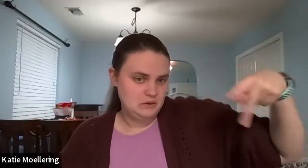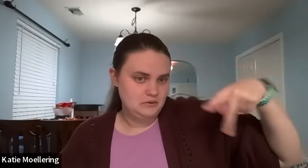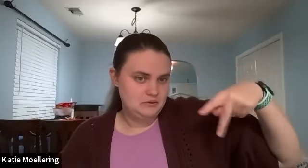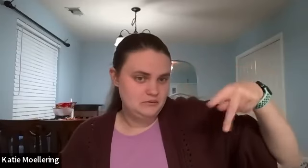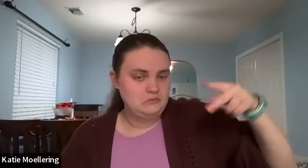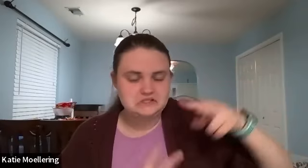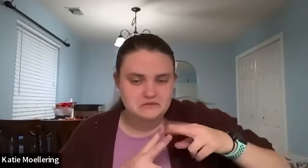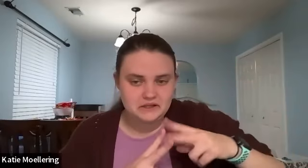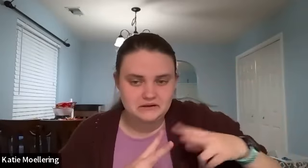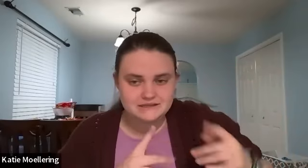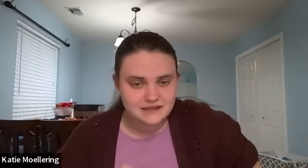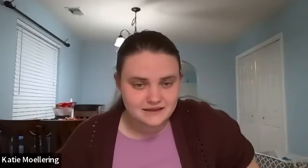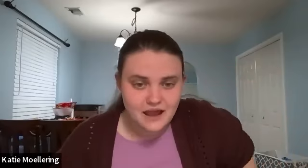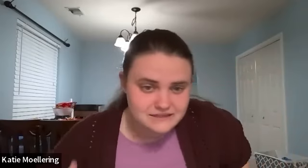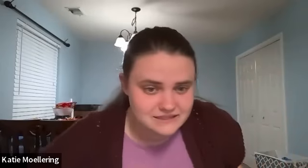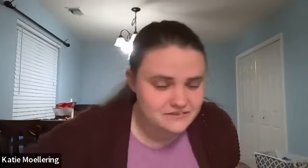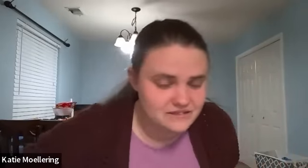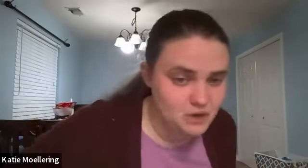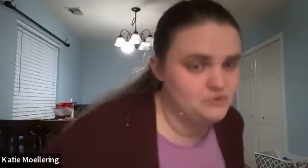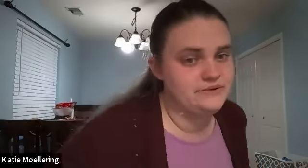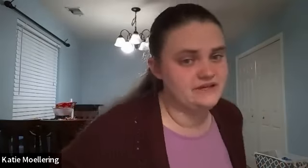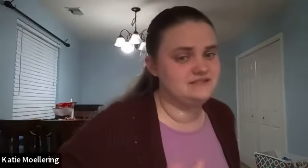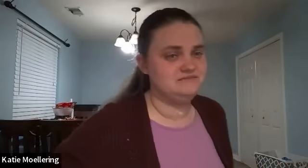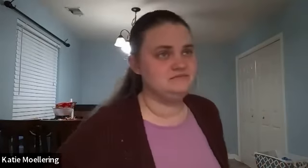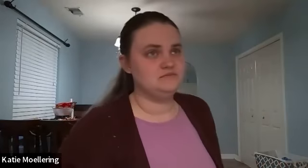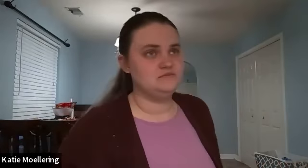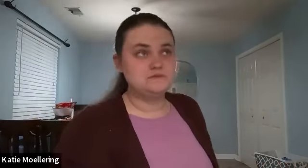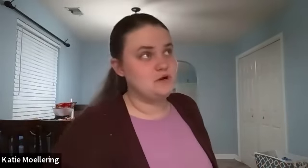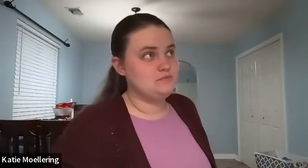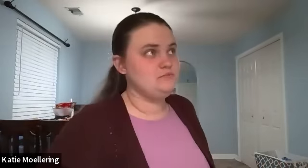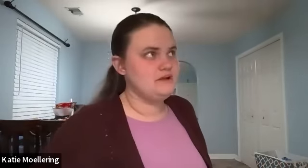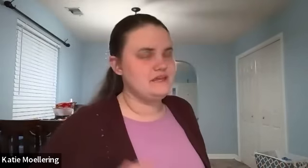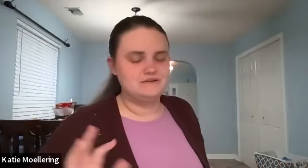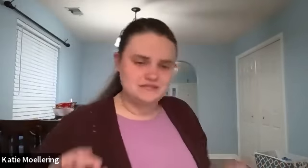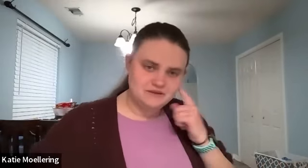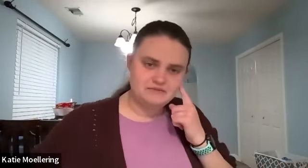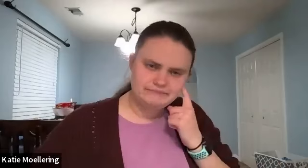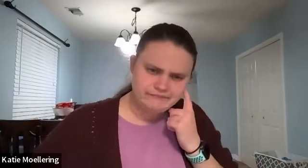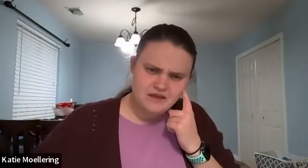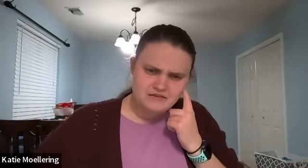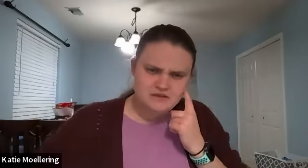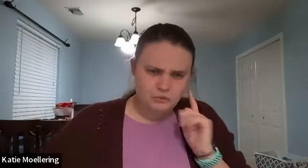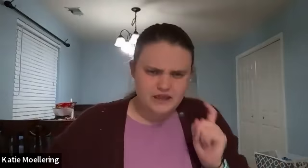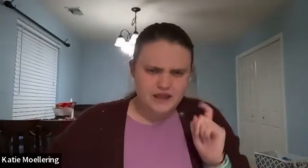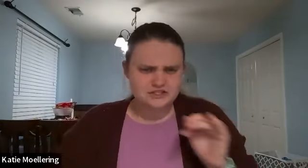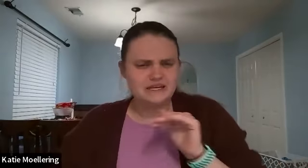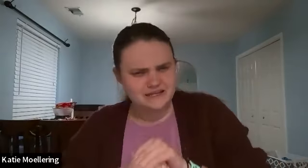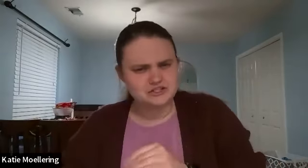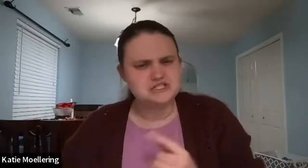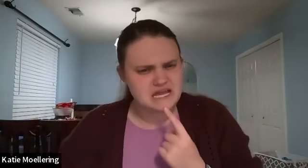purple, whichever way you guys say it. I tend to think purple because grapes are purple, but then it was hitting me. I'm like, think we actually in English